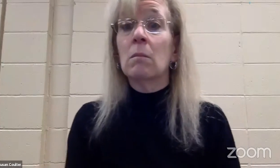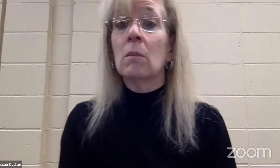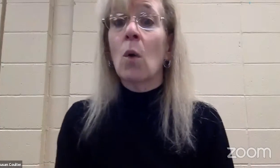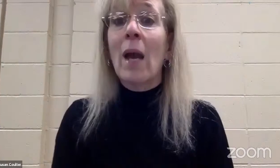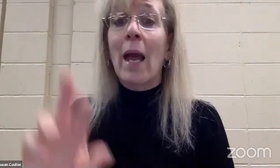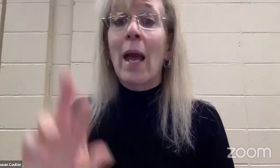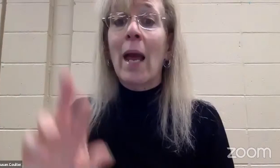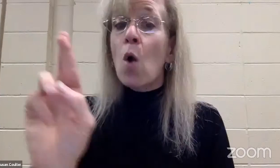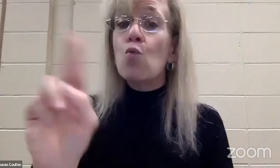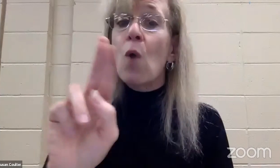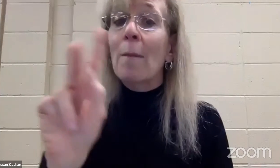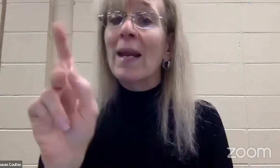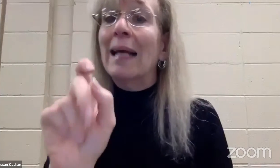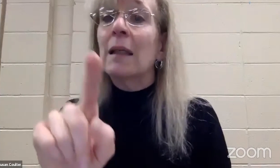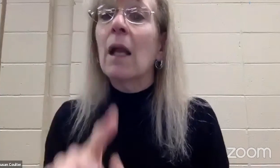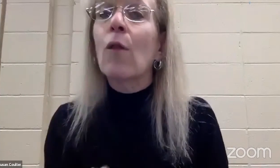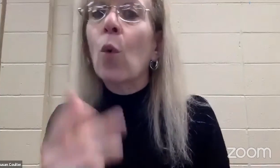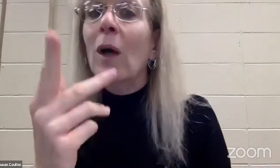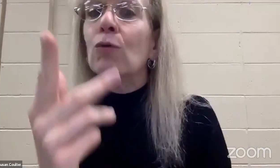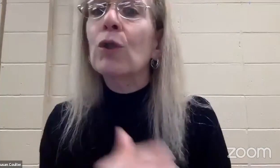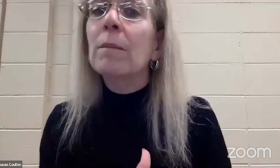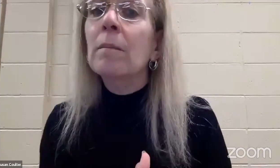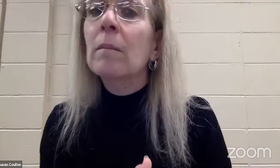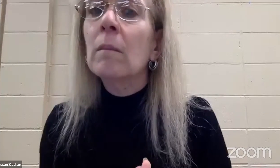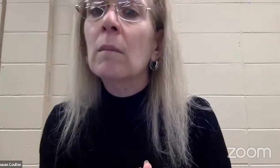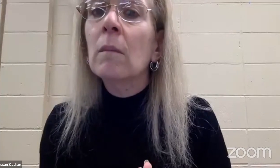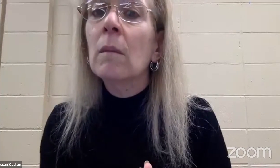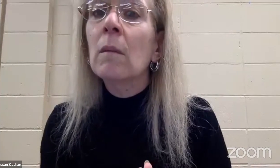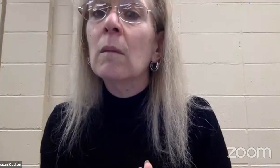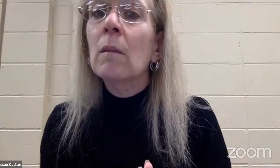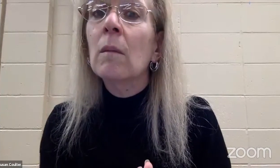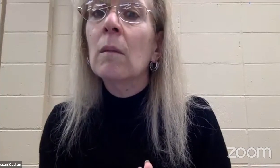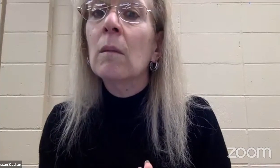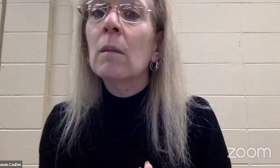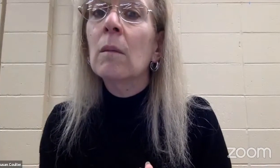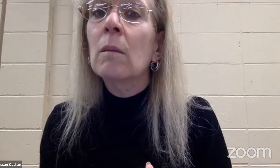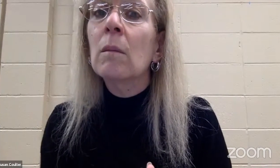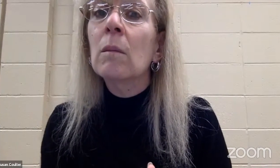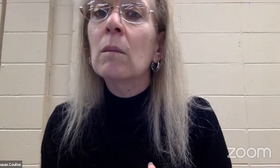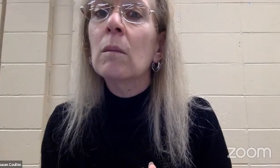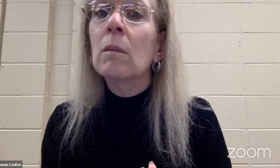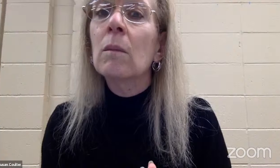8 quart. Okay, Robin has another question.